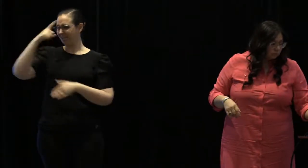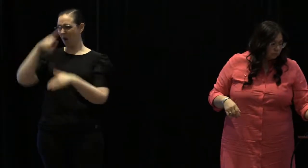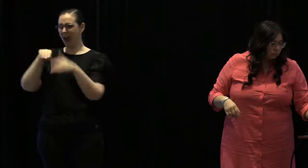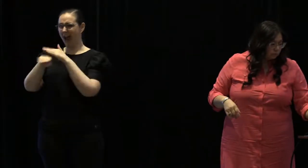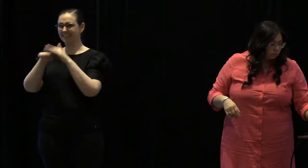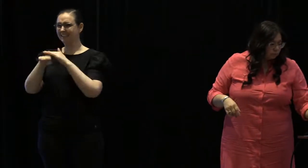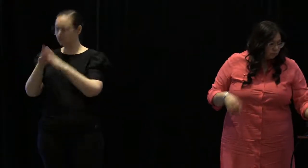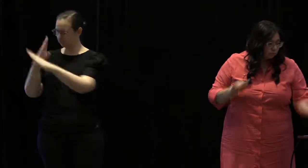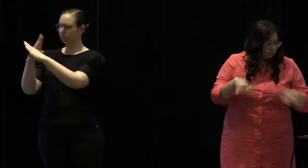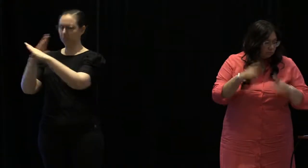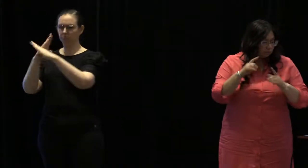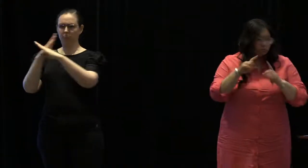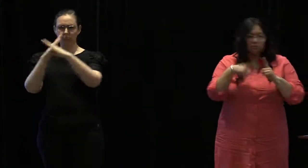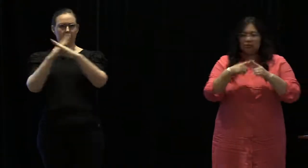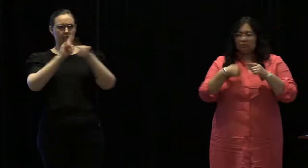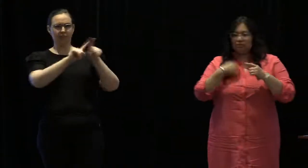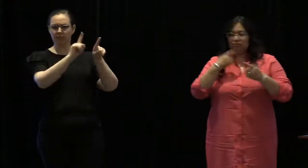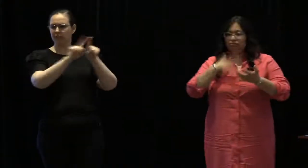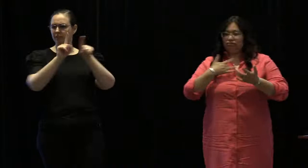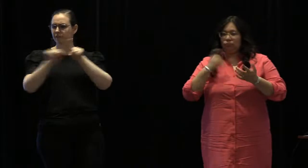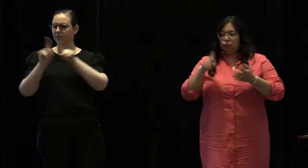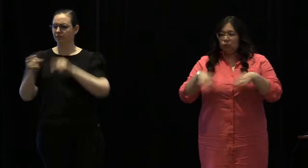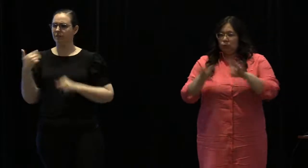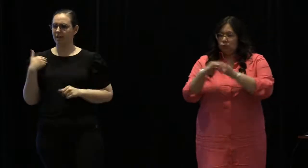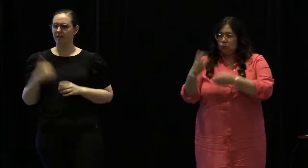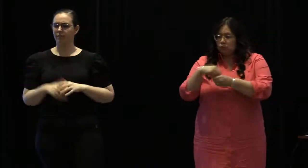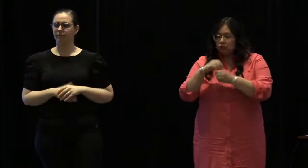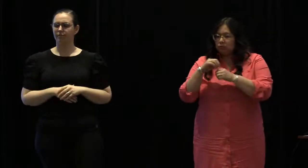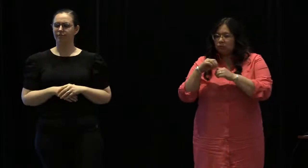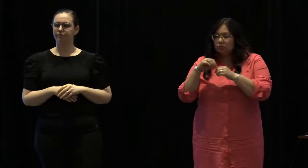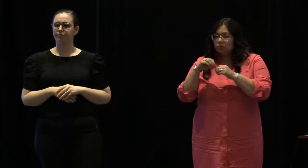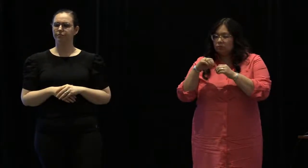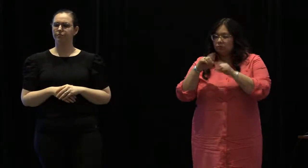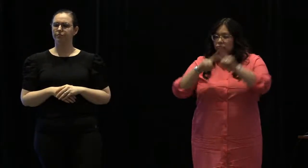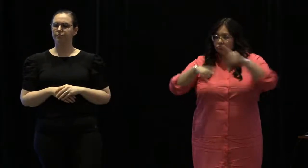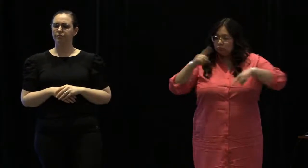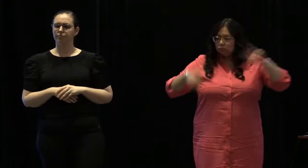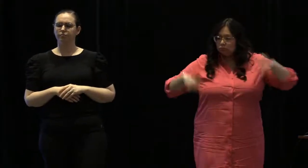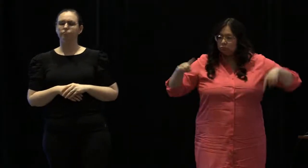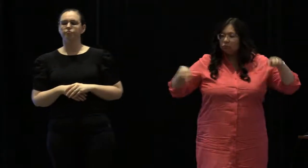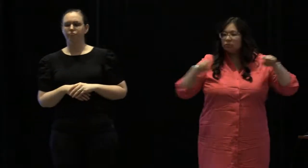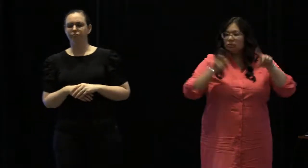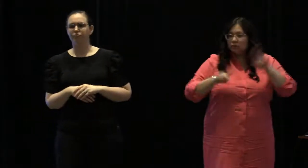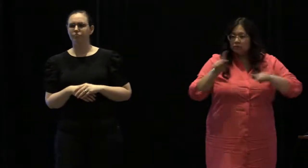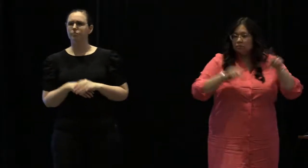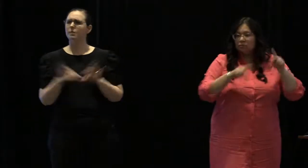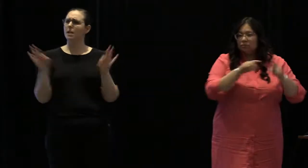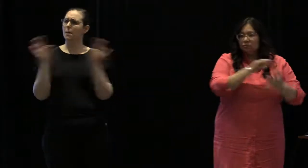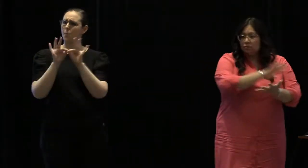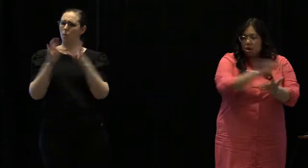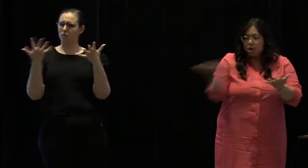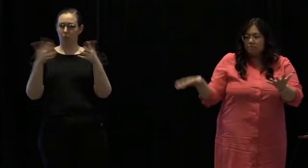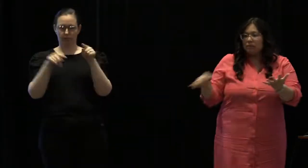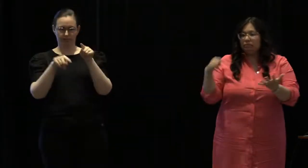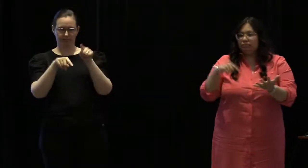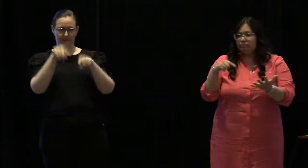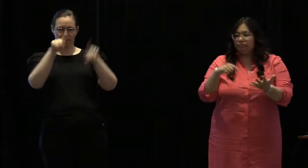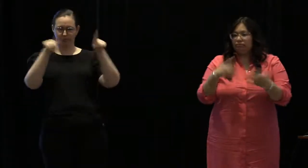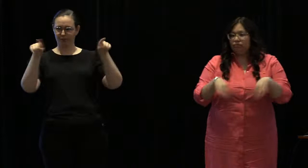has also lived in the Indigenous communities that I have lived in. It's also worth mentioning